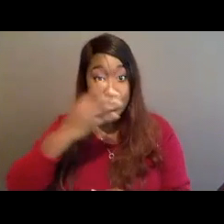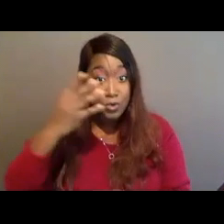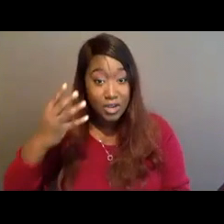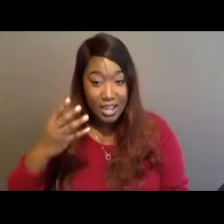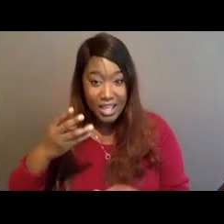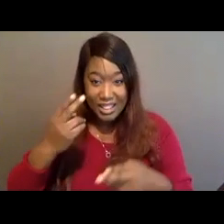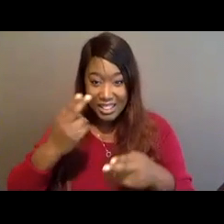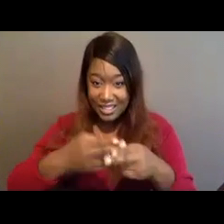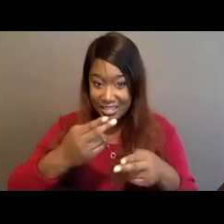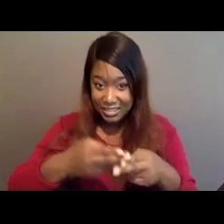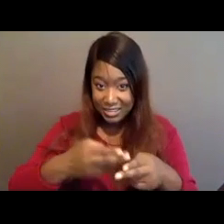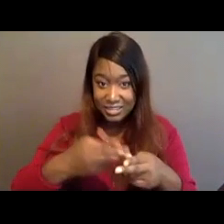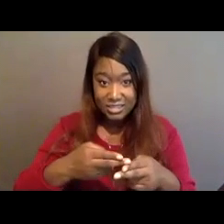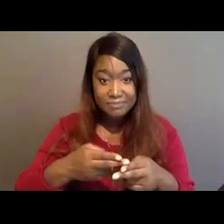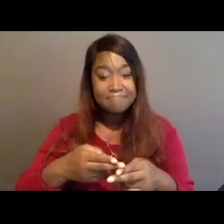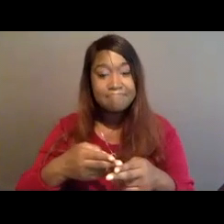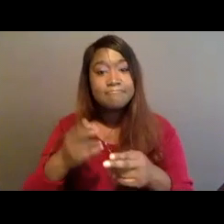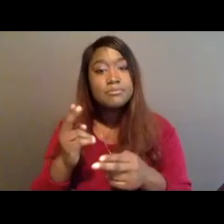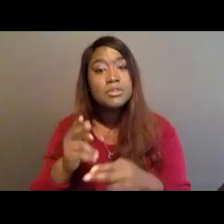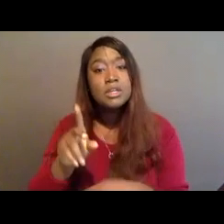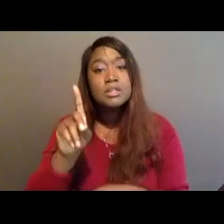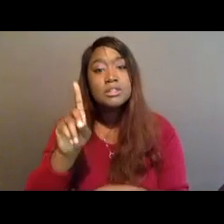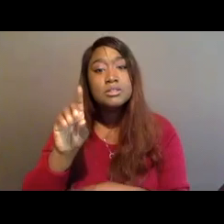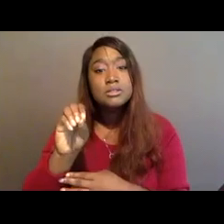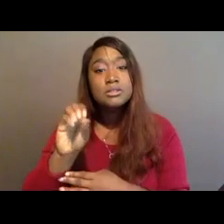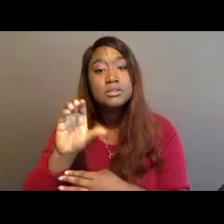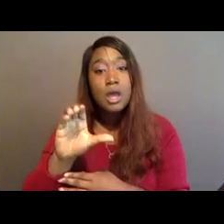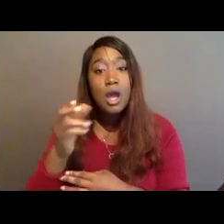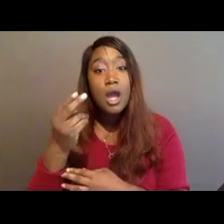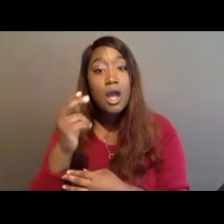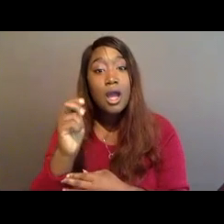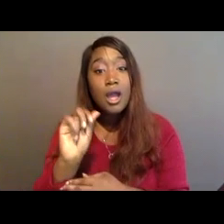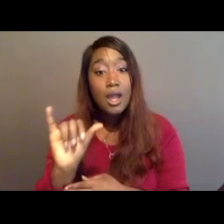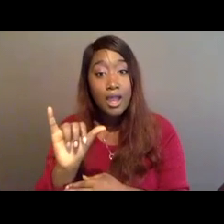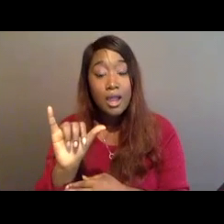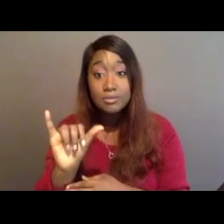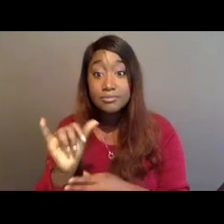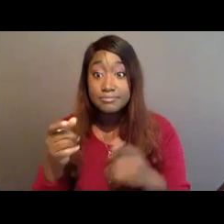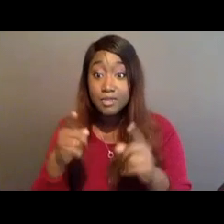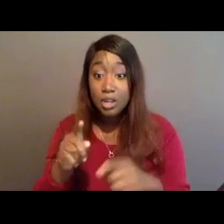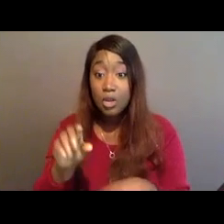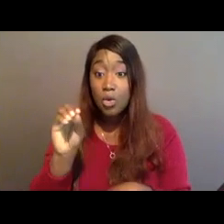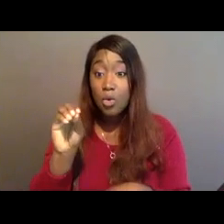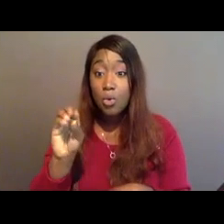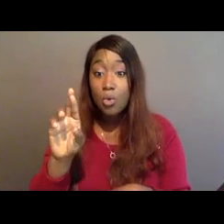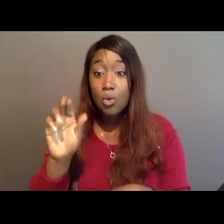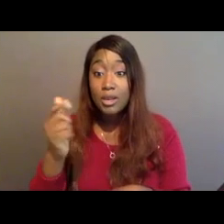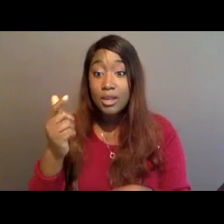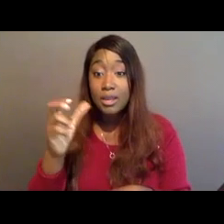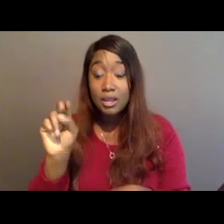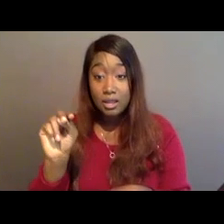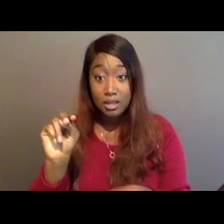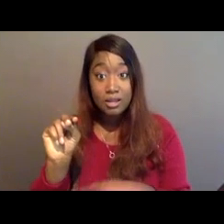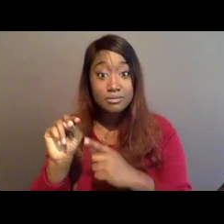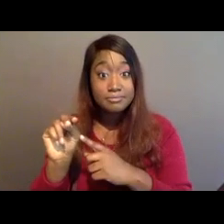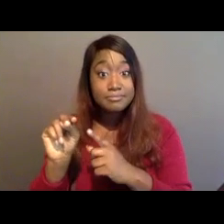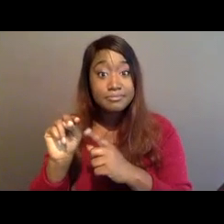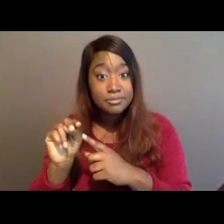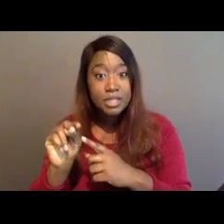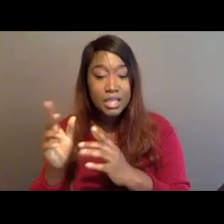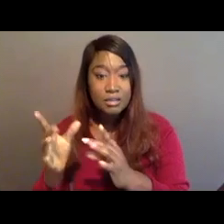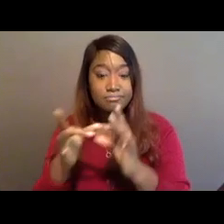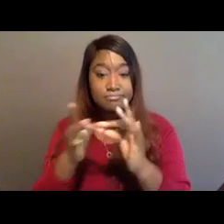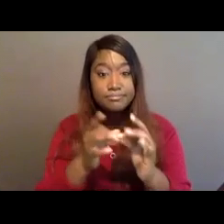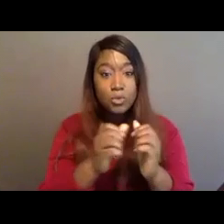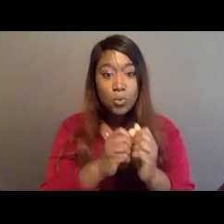Hay in John Day, Oregon, formed partnership with a merchant that had immigrated previously. They were